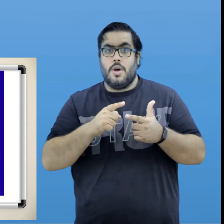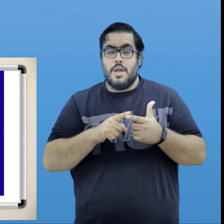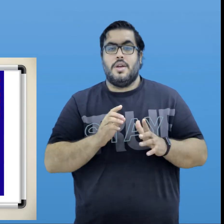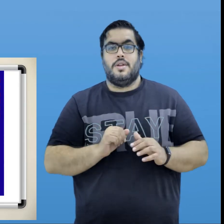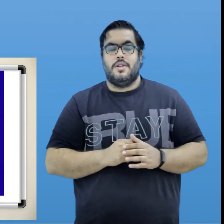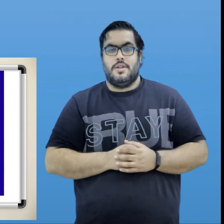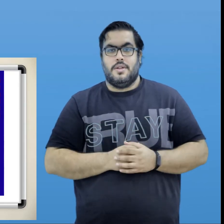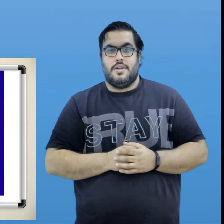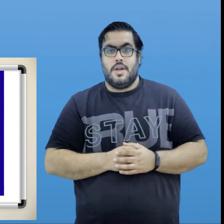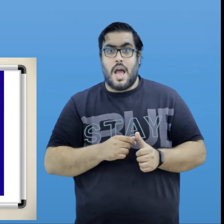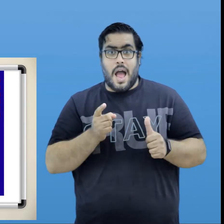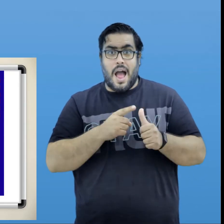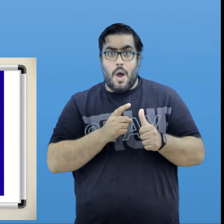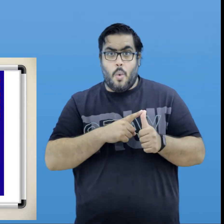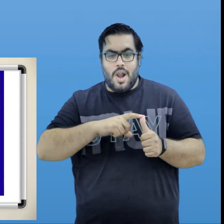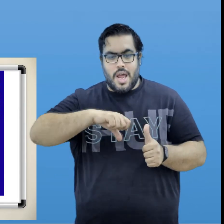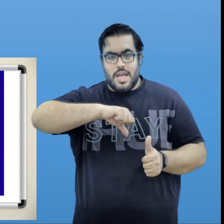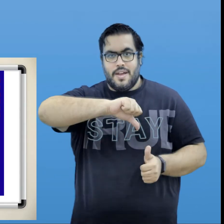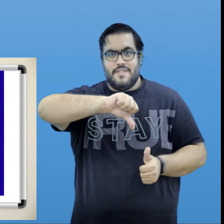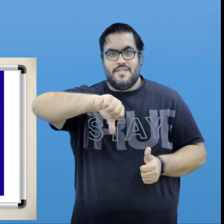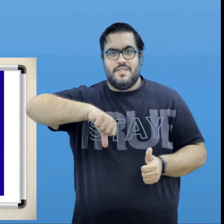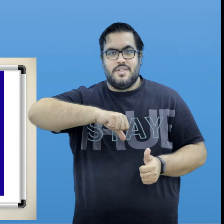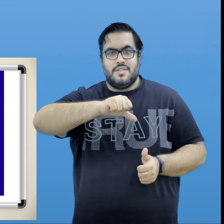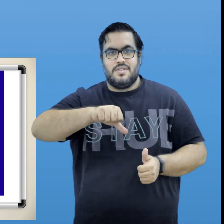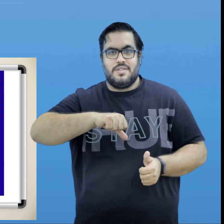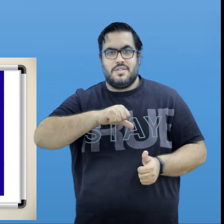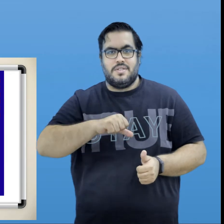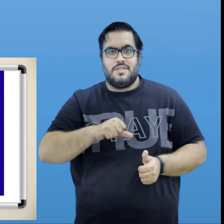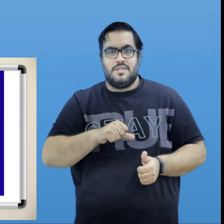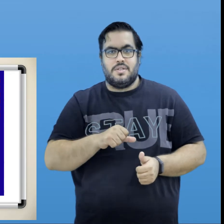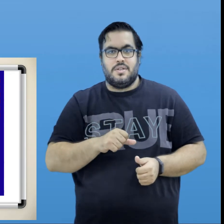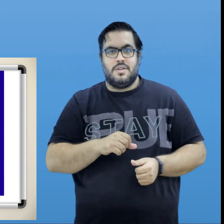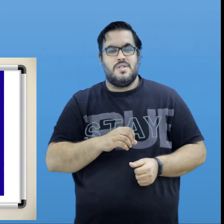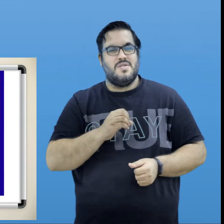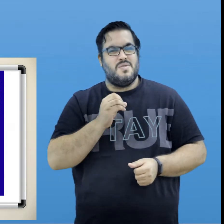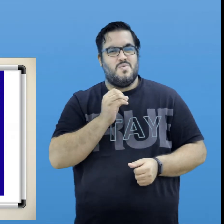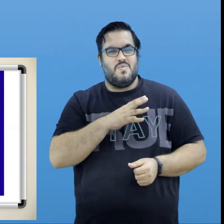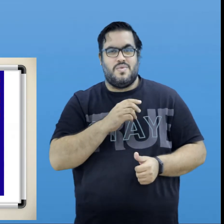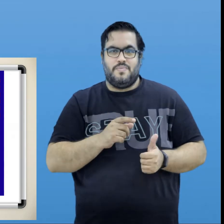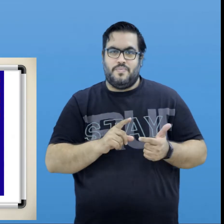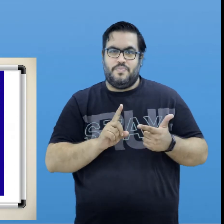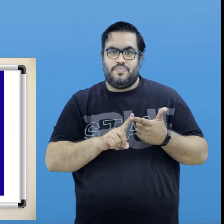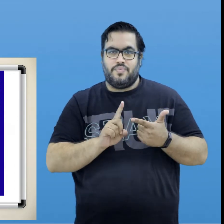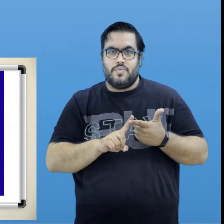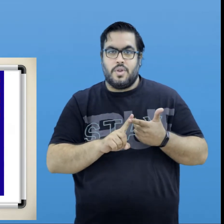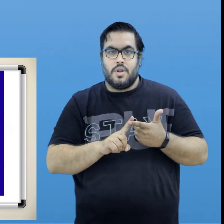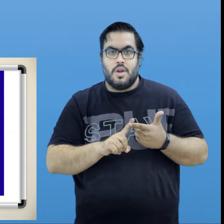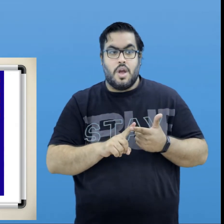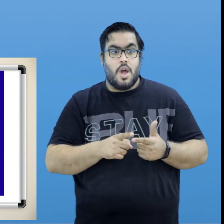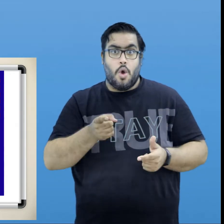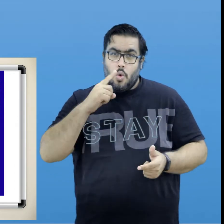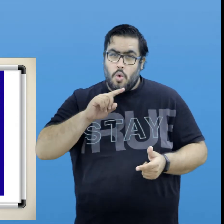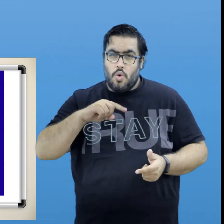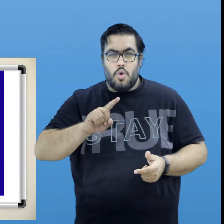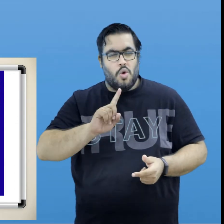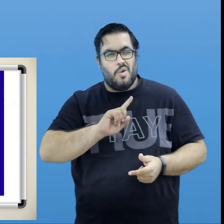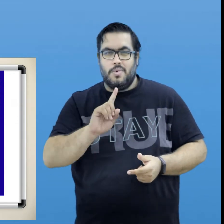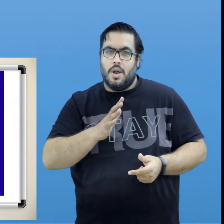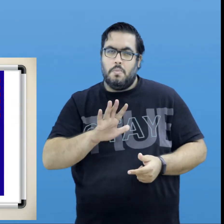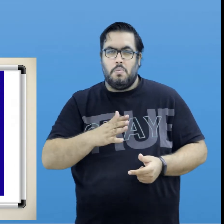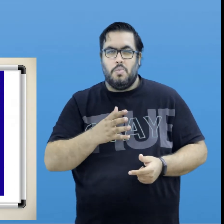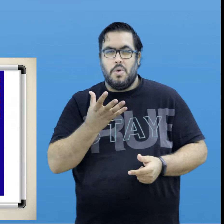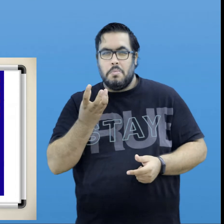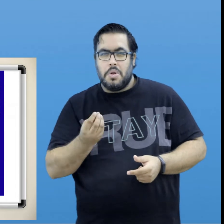It contains a lot of saturated fats. It is not fresh, and it lacks food elements.